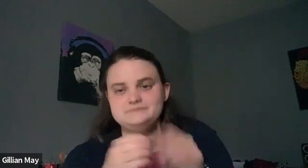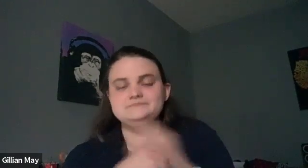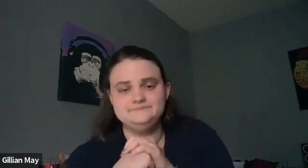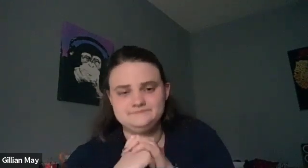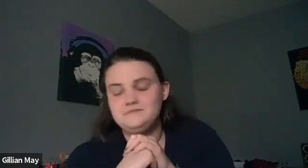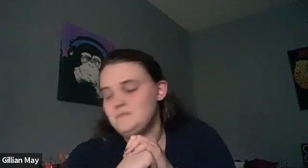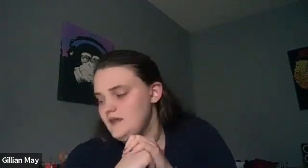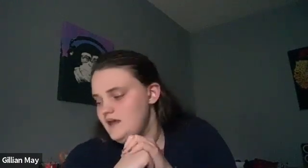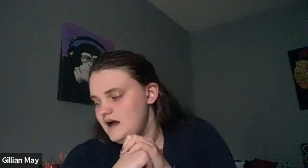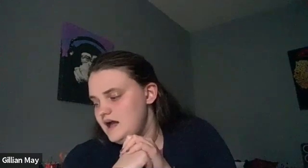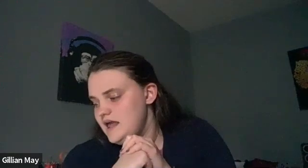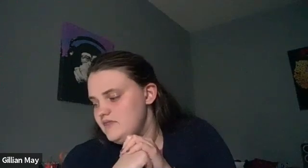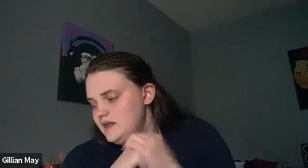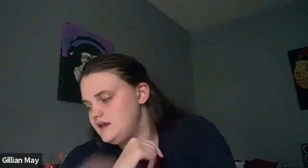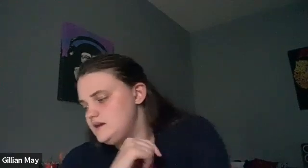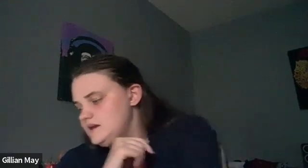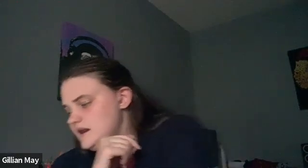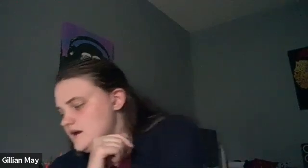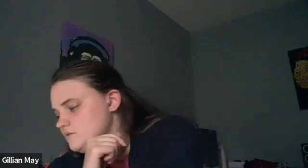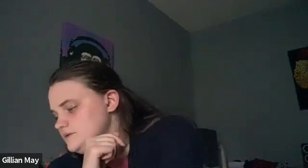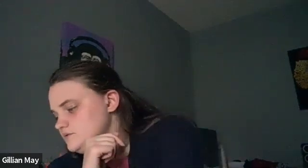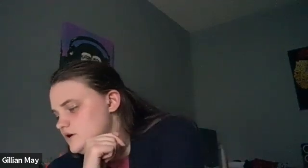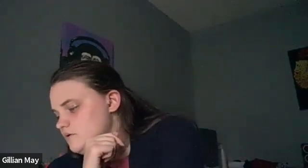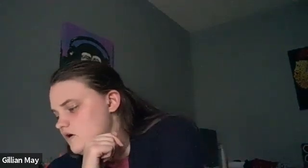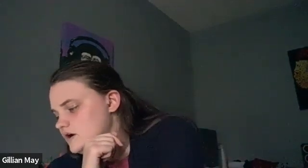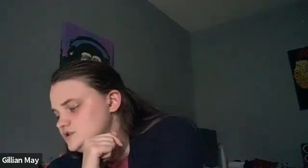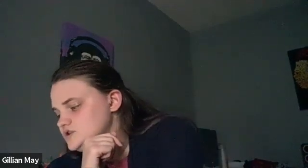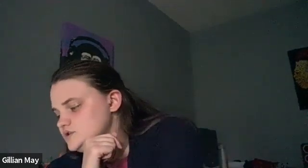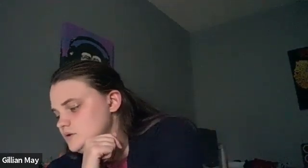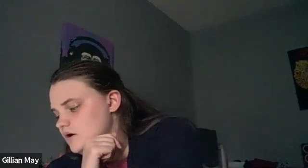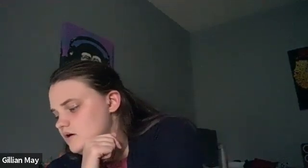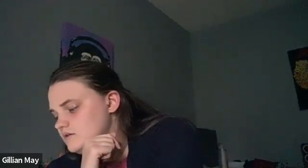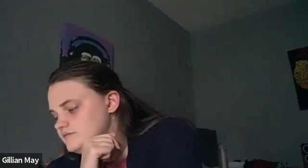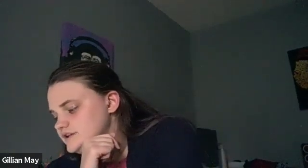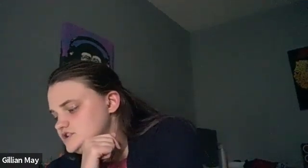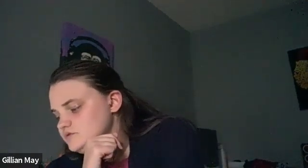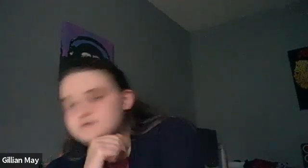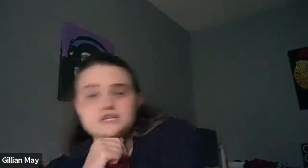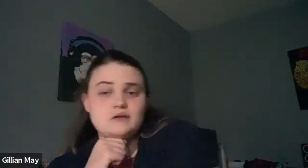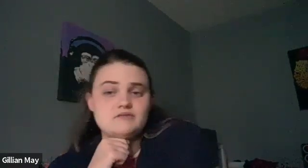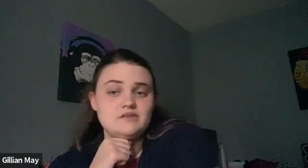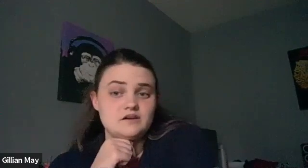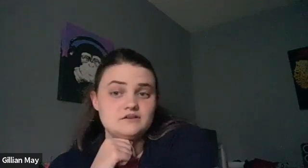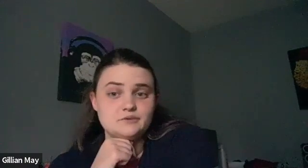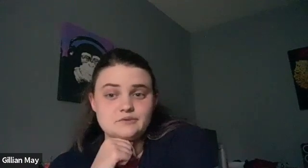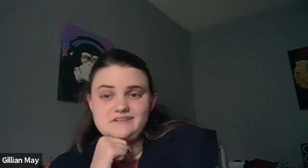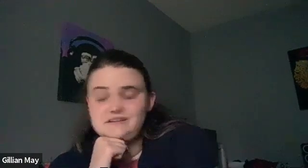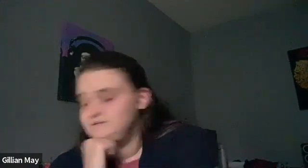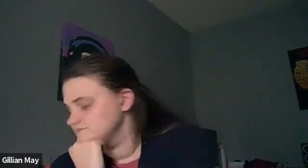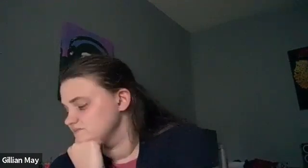Mm-hmm. And then now we will go on to our vegetables, which I don't have a lot of, don't worry.